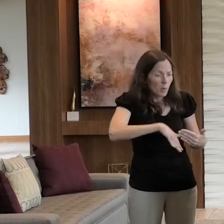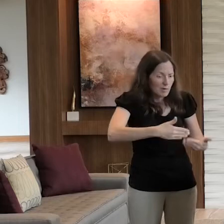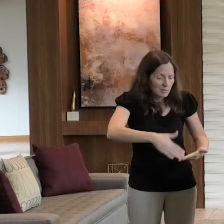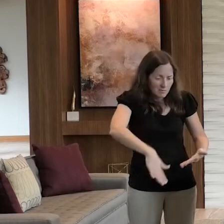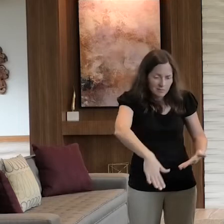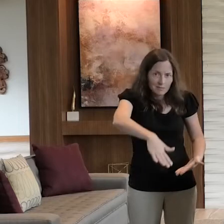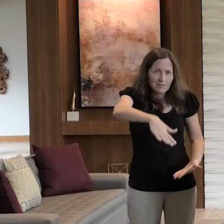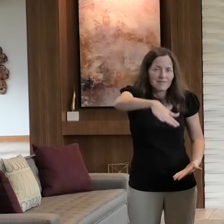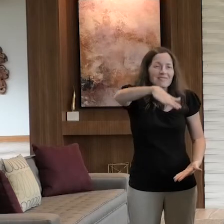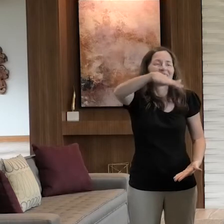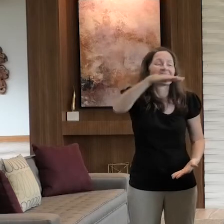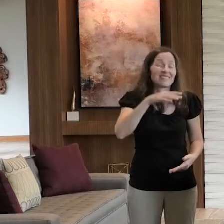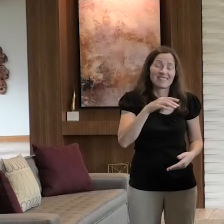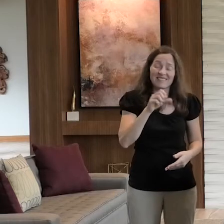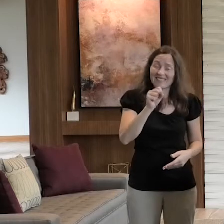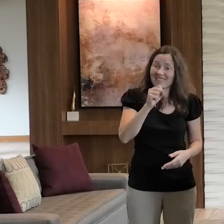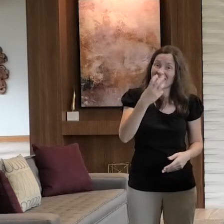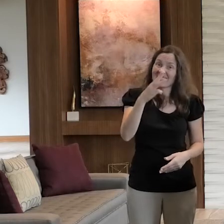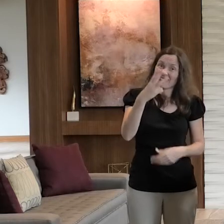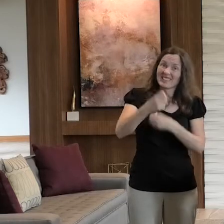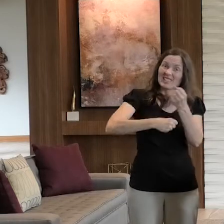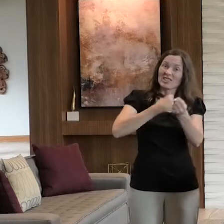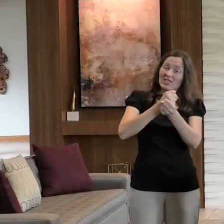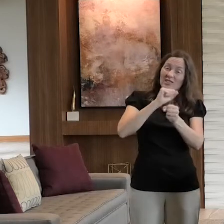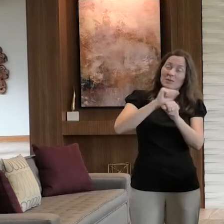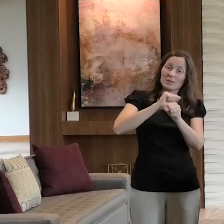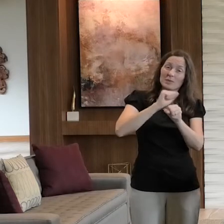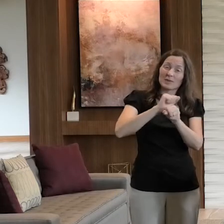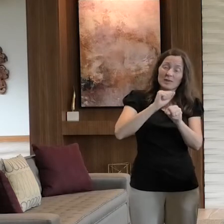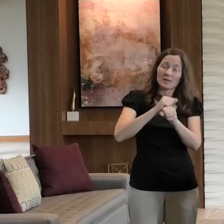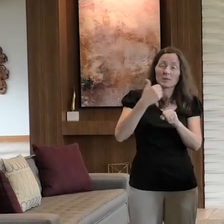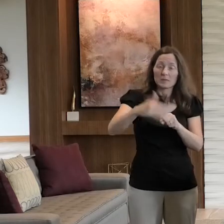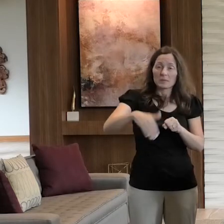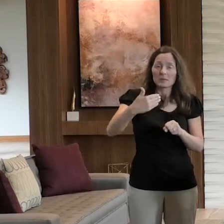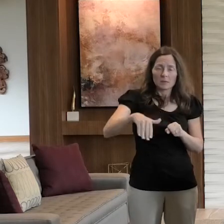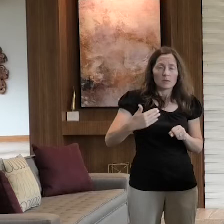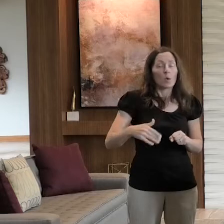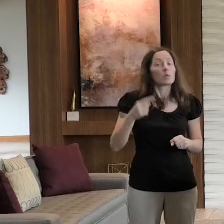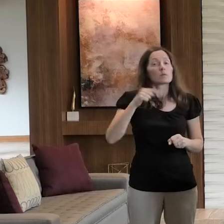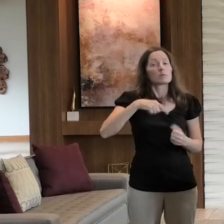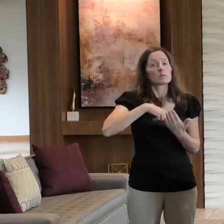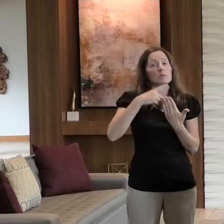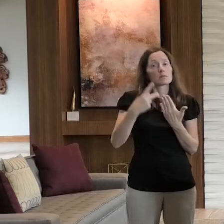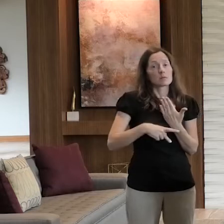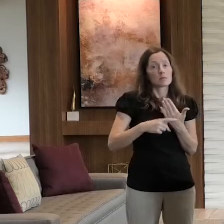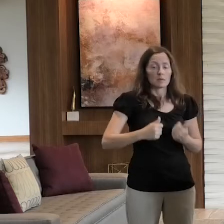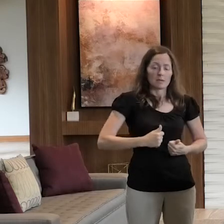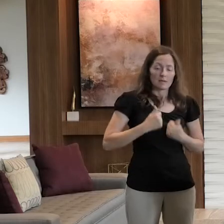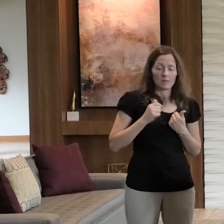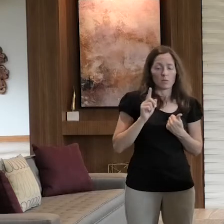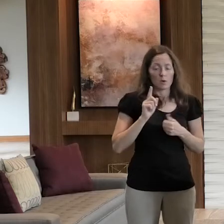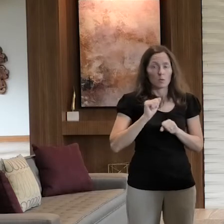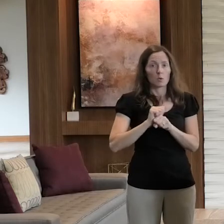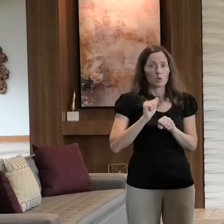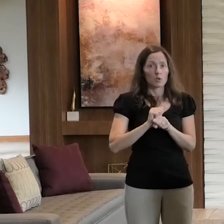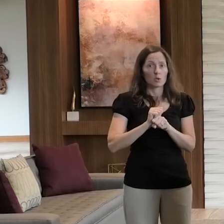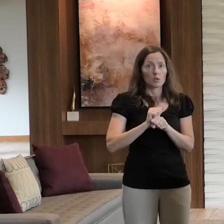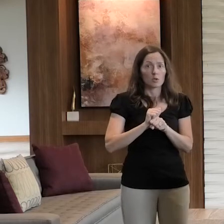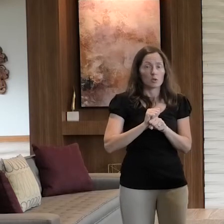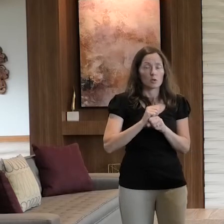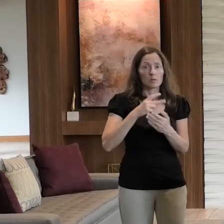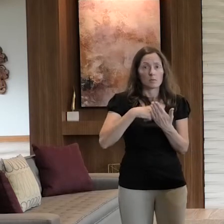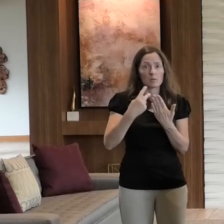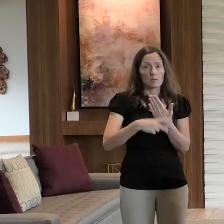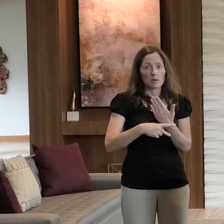this plan, this program, the Live Where You Work program, really, I think, speaks to a couple